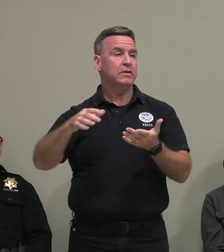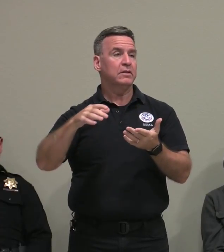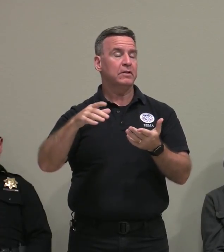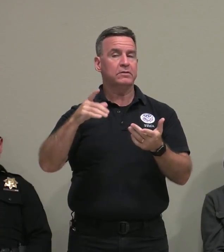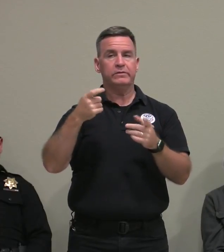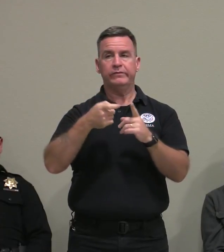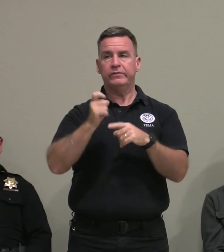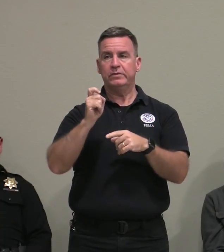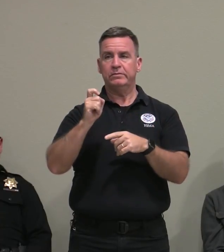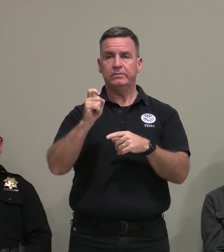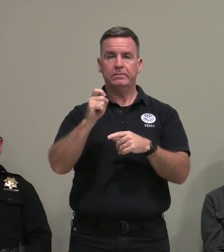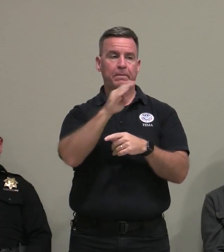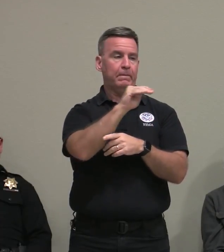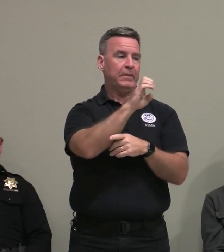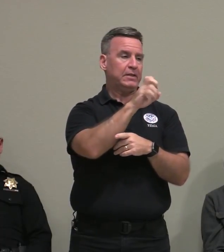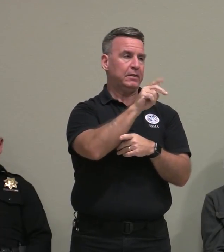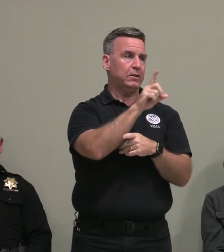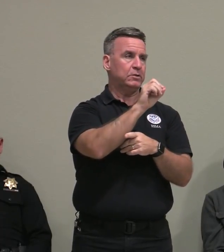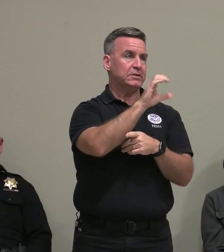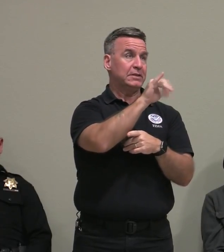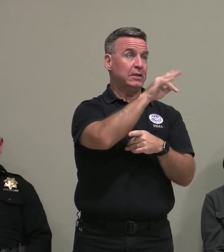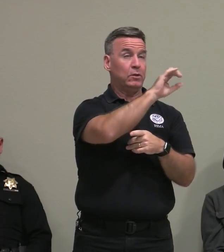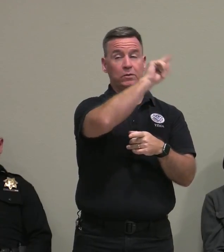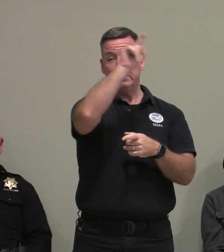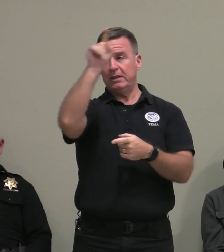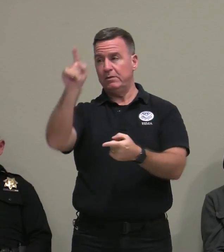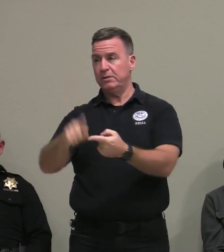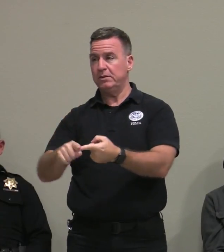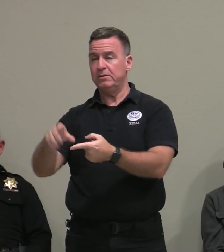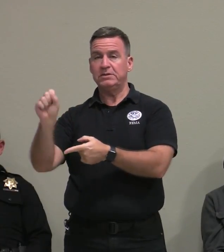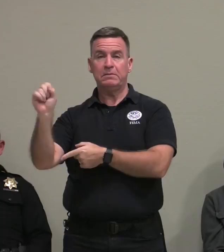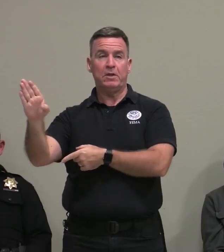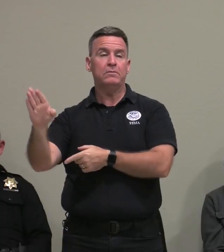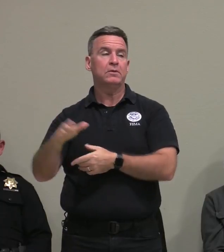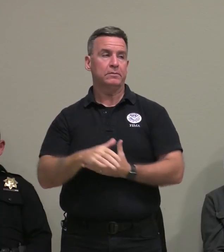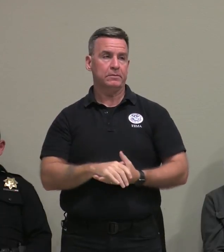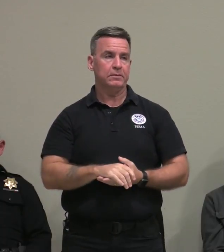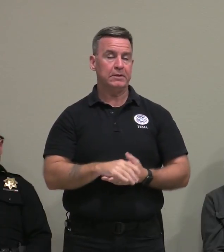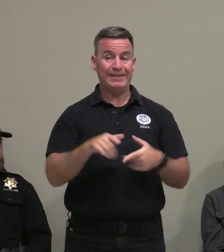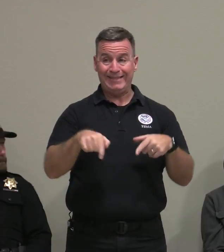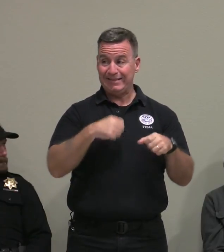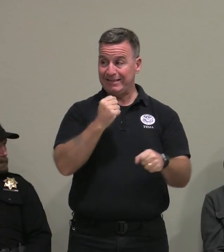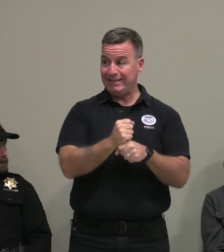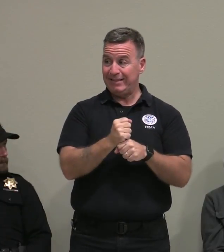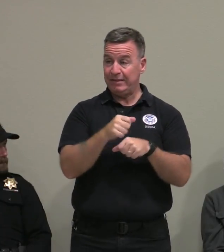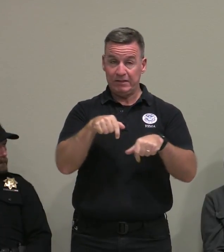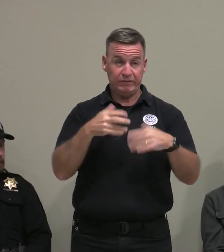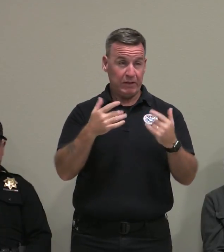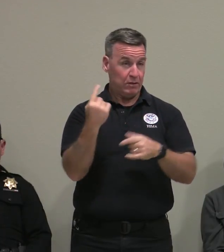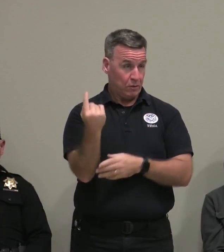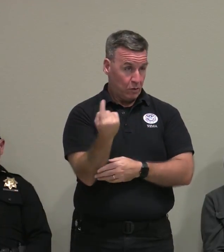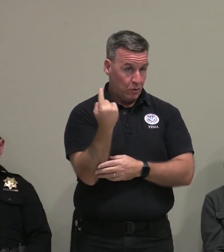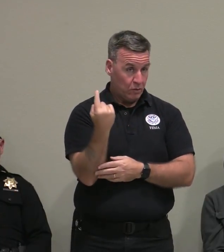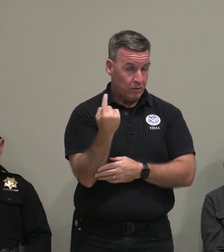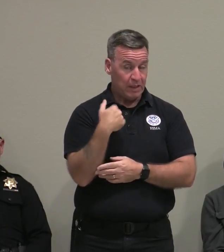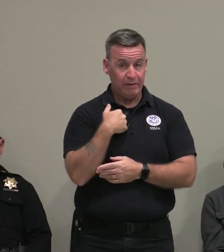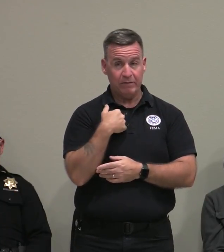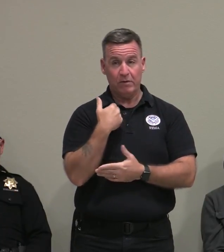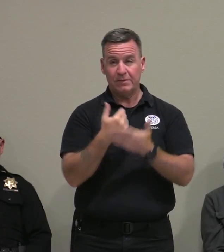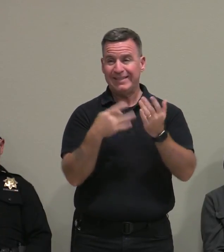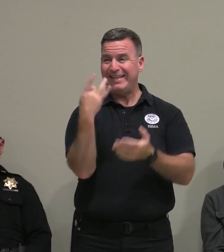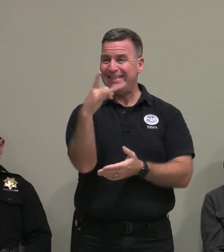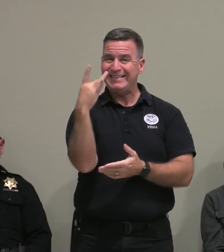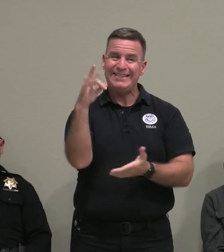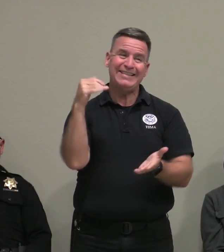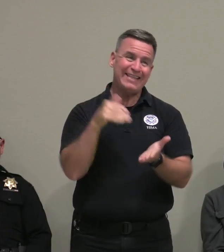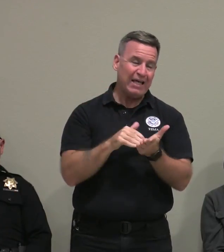That was from Mendocino down to Santa Barbara. This year, in this fire alone, we have close to